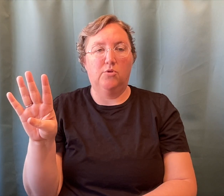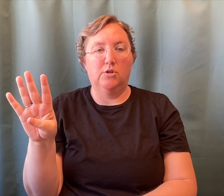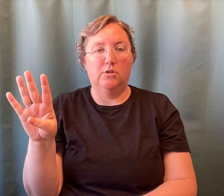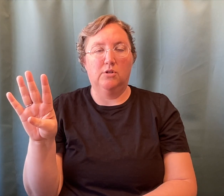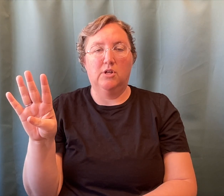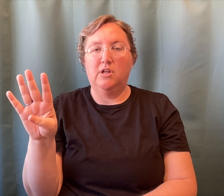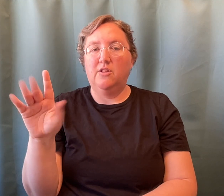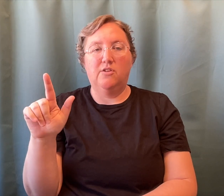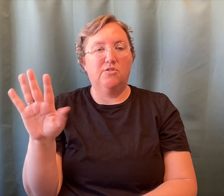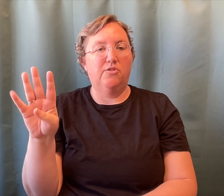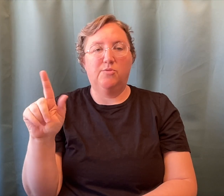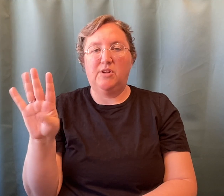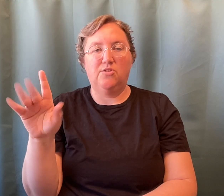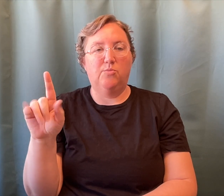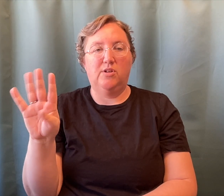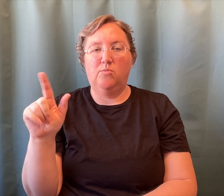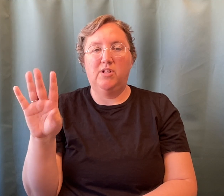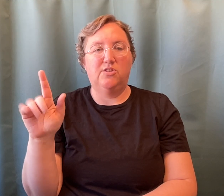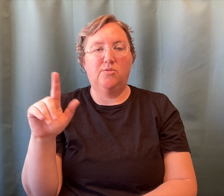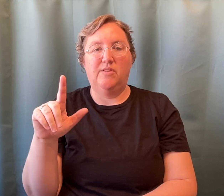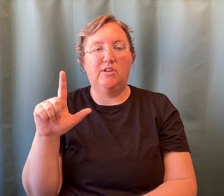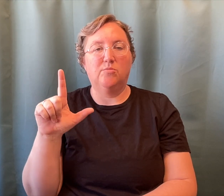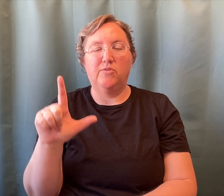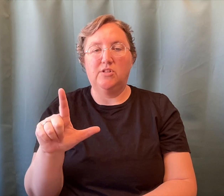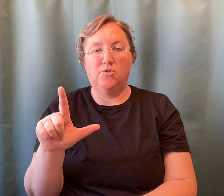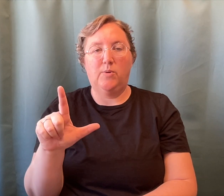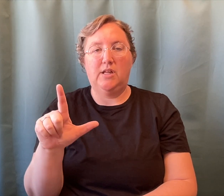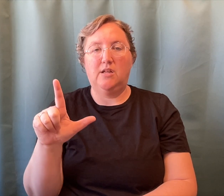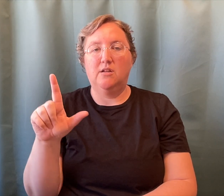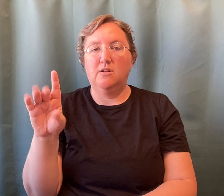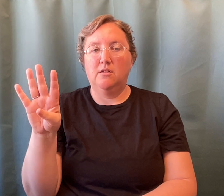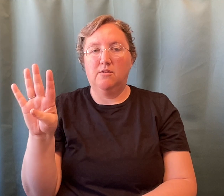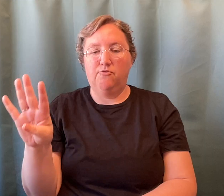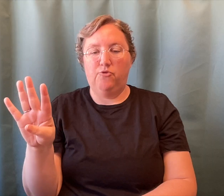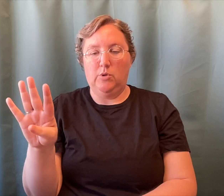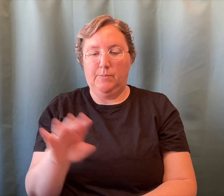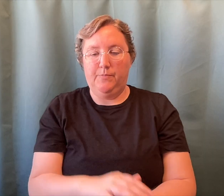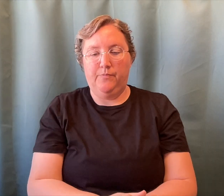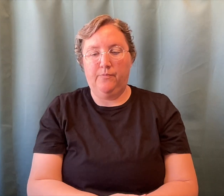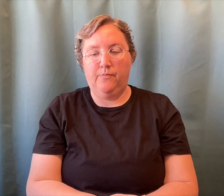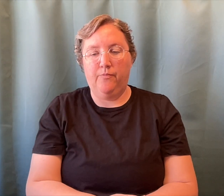24. There's no special wiggle one. It's too many fingers moving. 24.